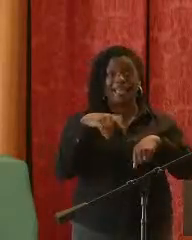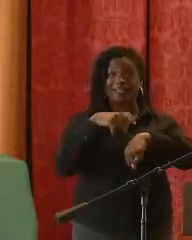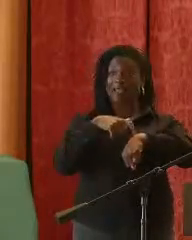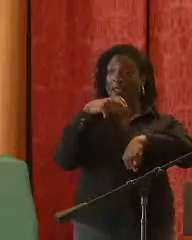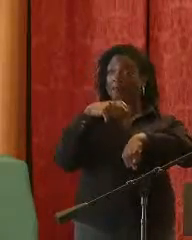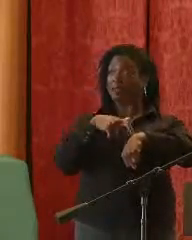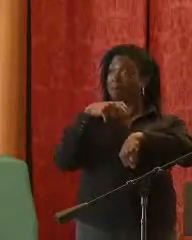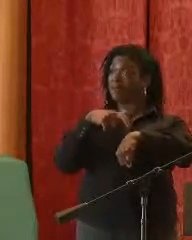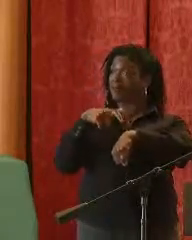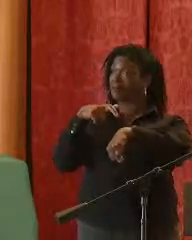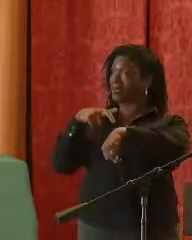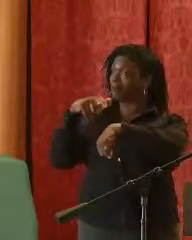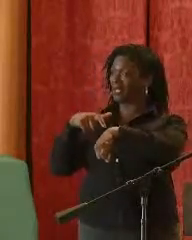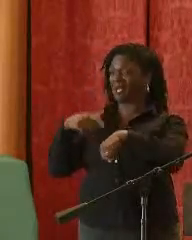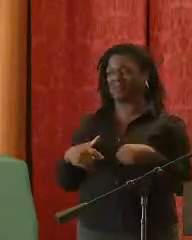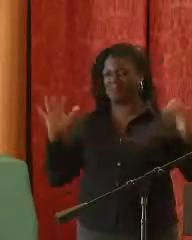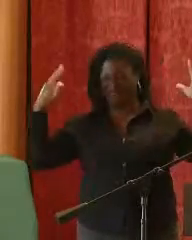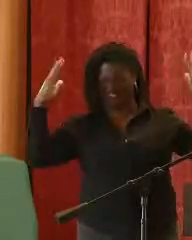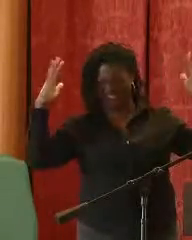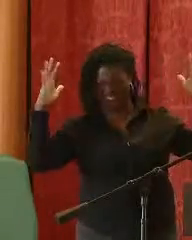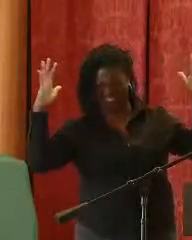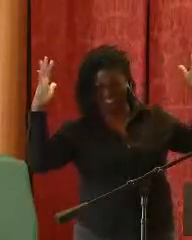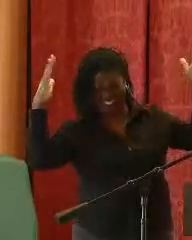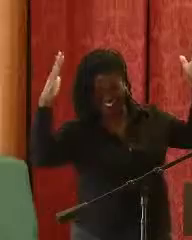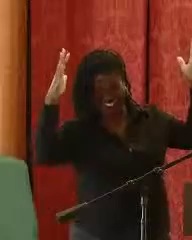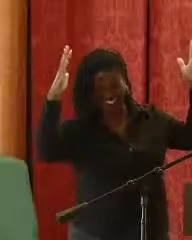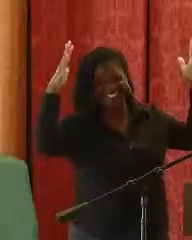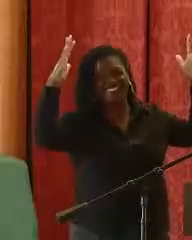schedule. Good round of applause for that.